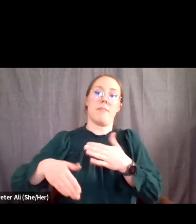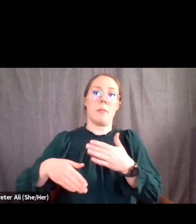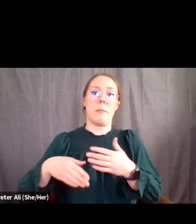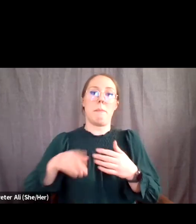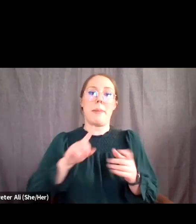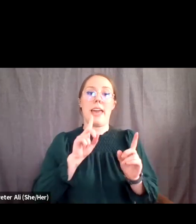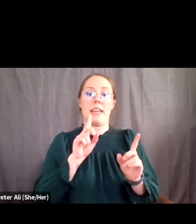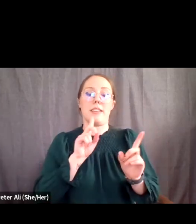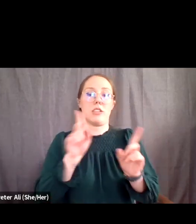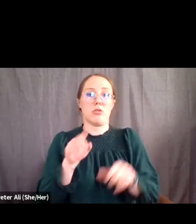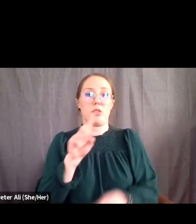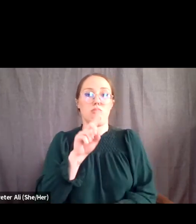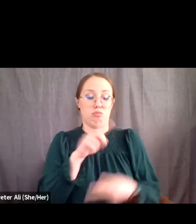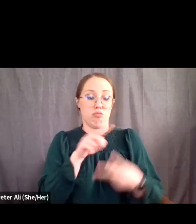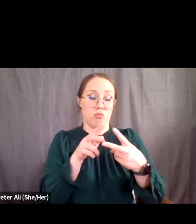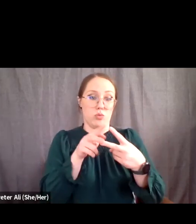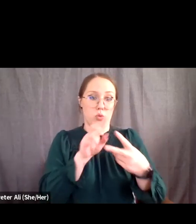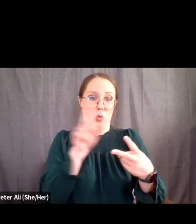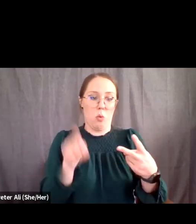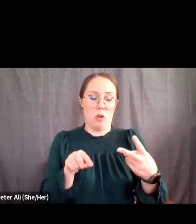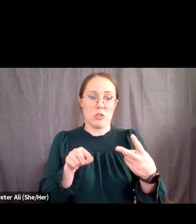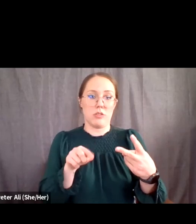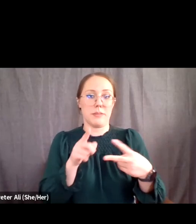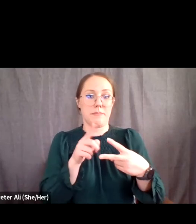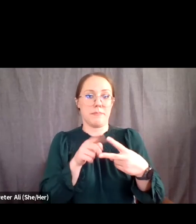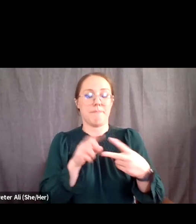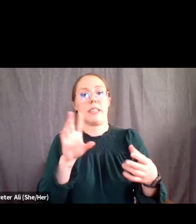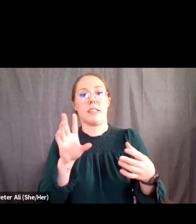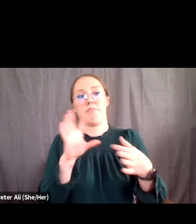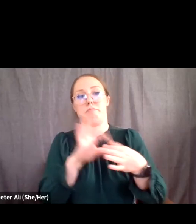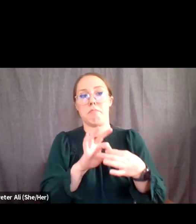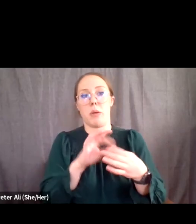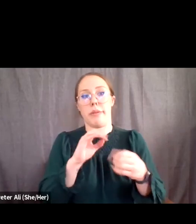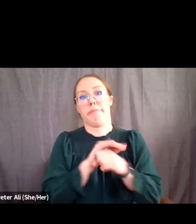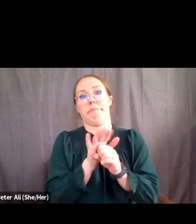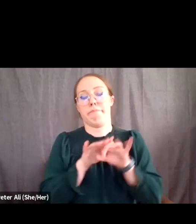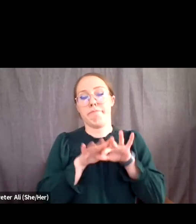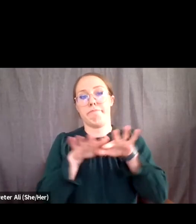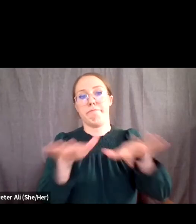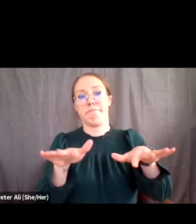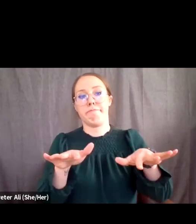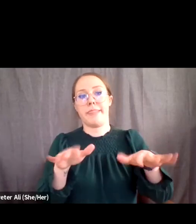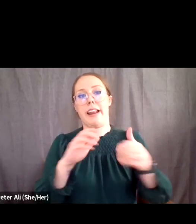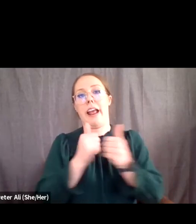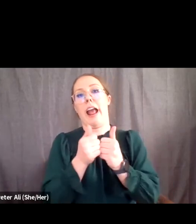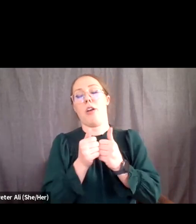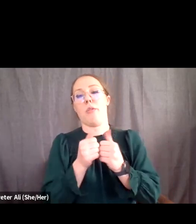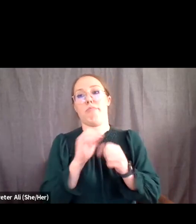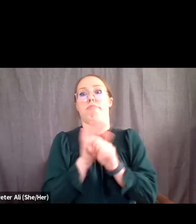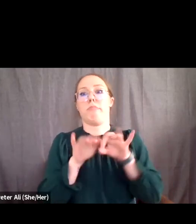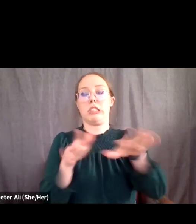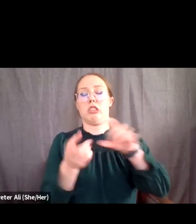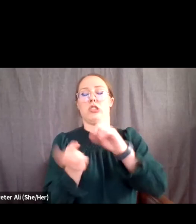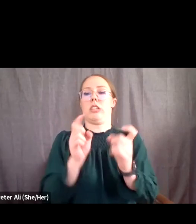to both Karen and Laura about the converging pandemics and how it changed how I saw the world.